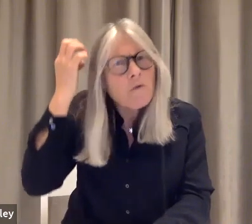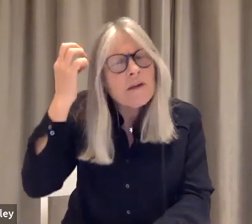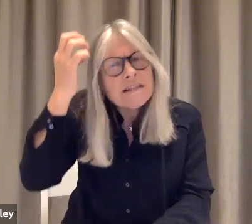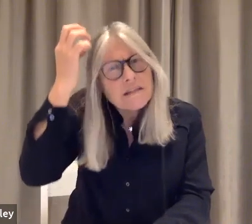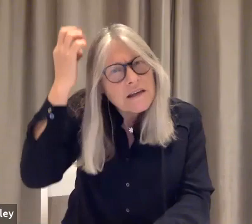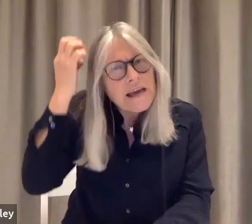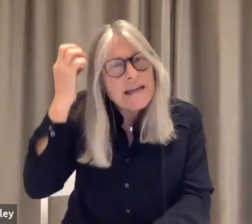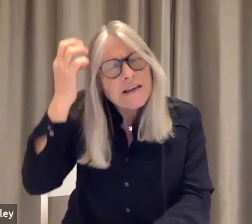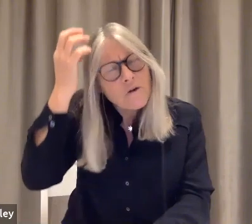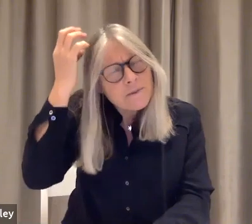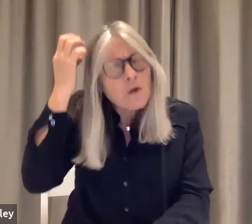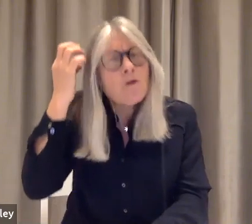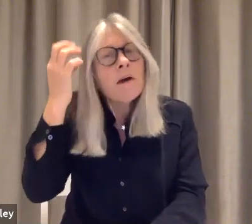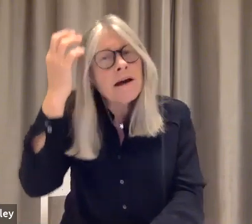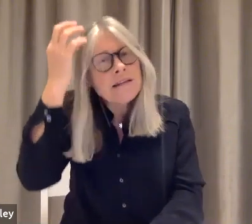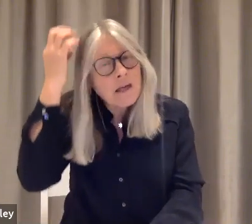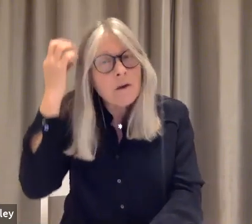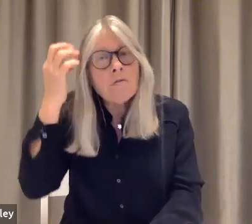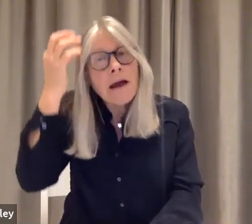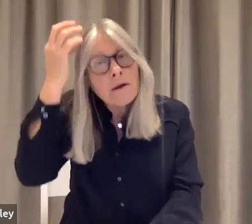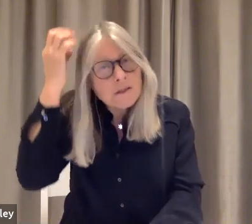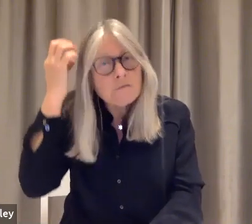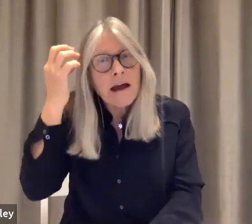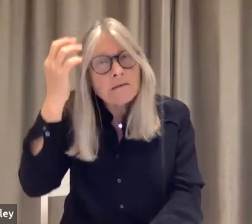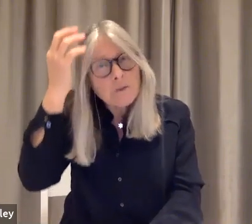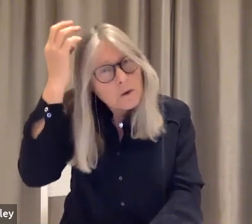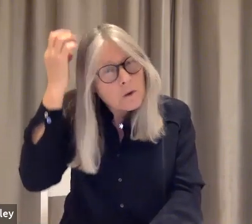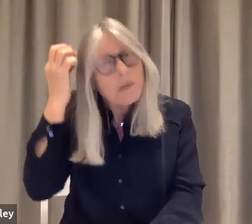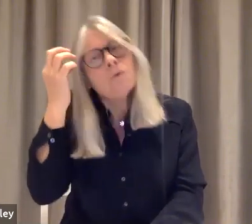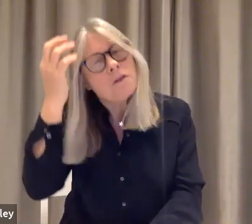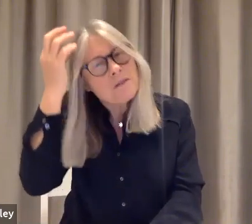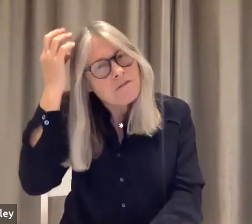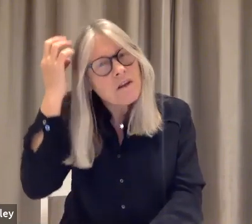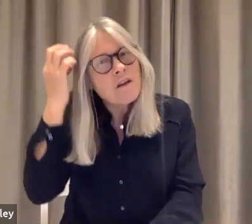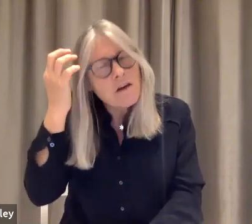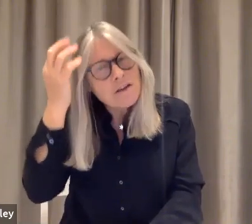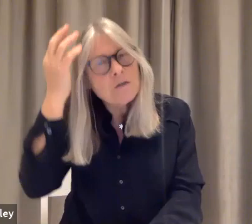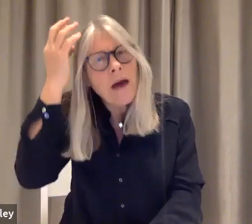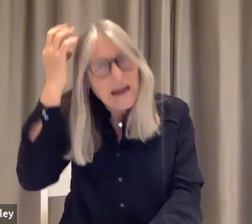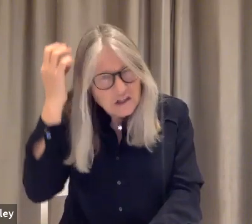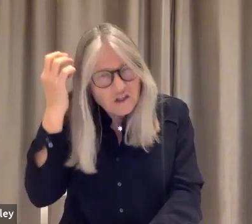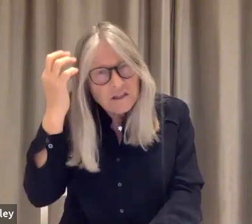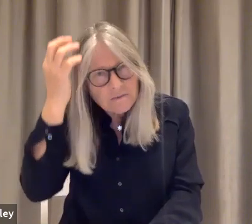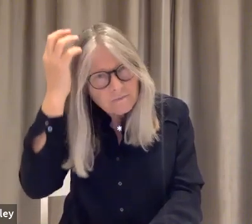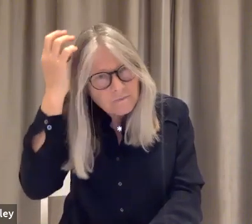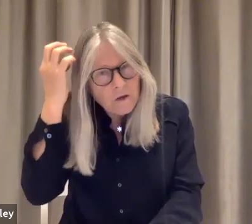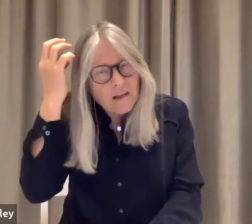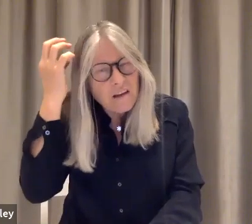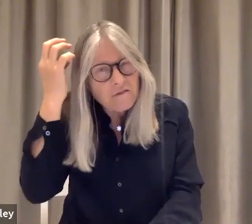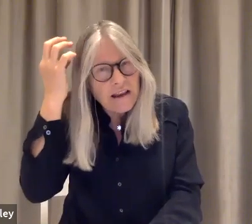worried. It's like you've got something on your mind, it's going around and around. So we can also use it for nervous or anxious, those kind of